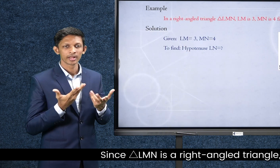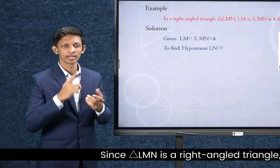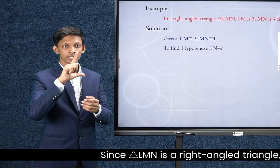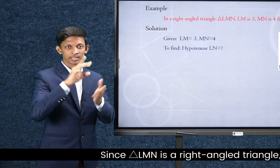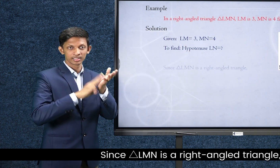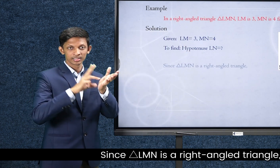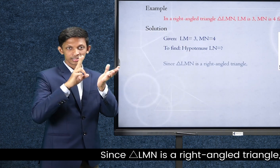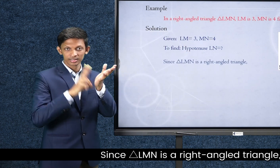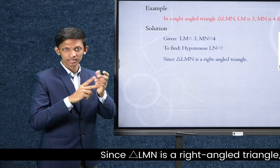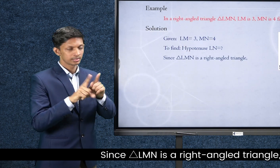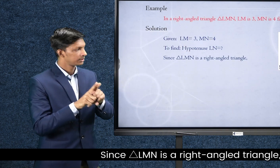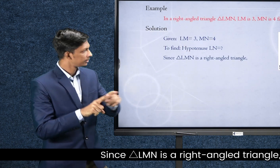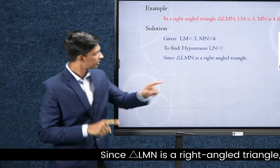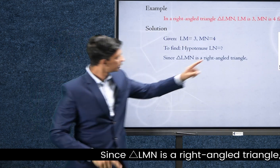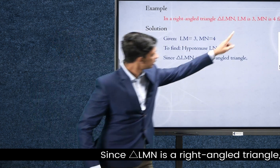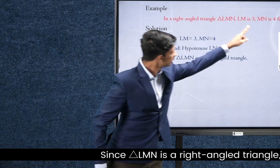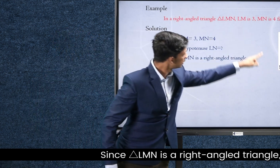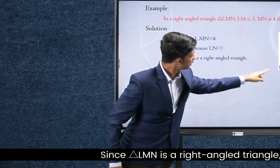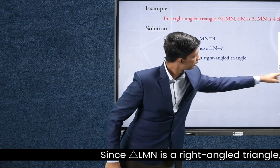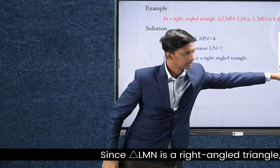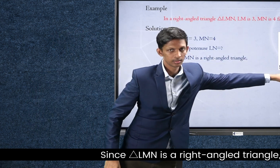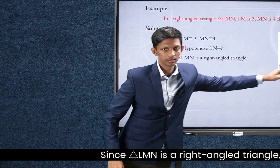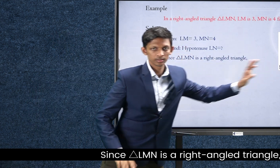Since triangle LMN is a right angle triangle,